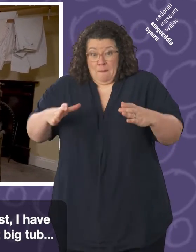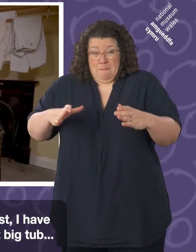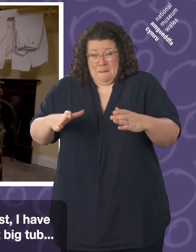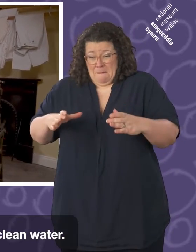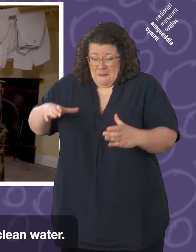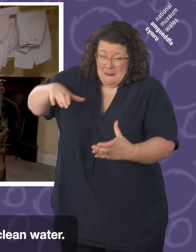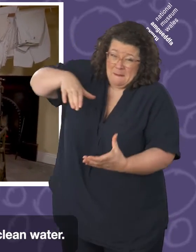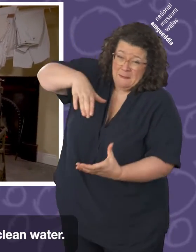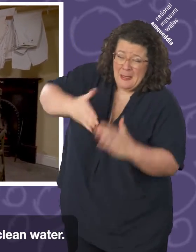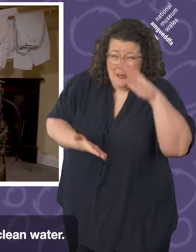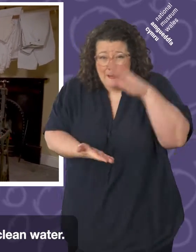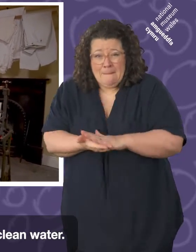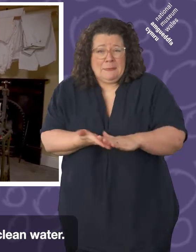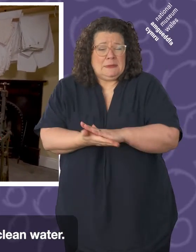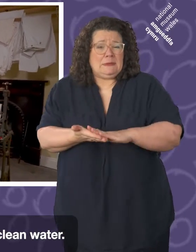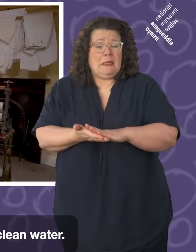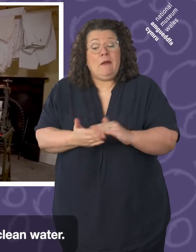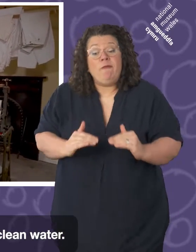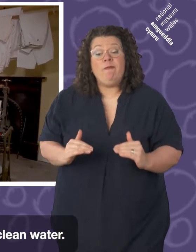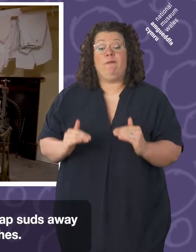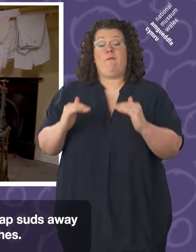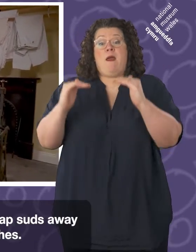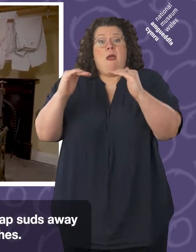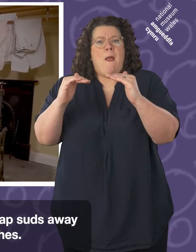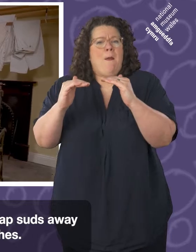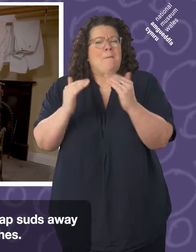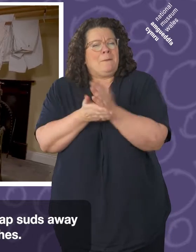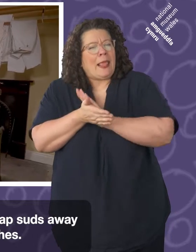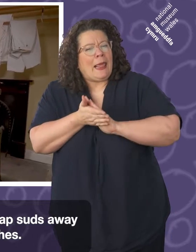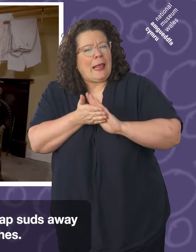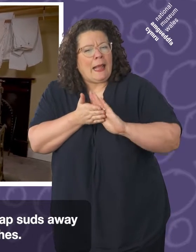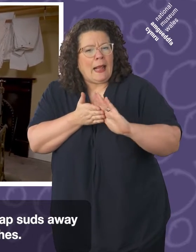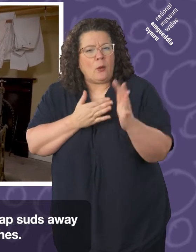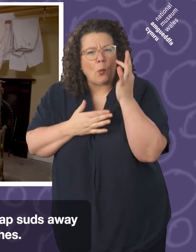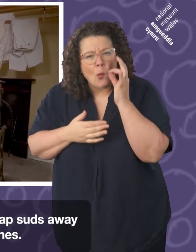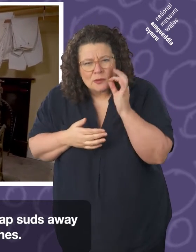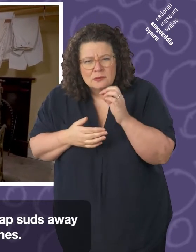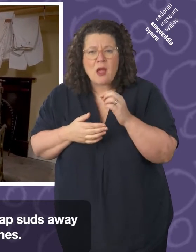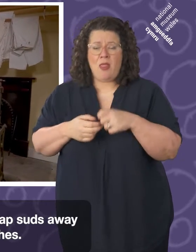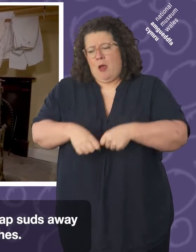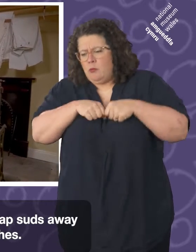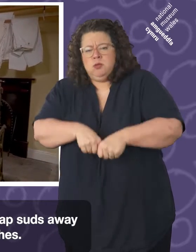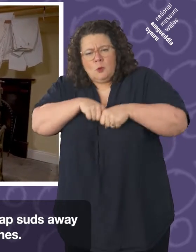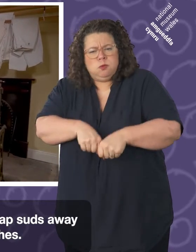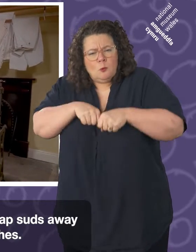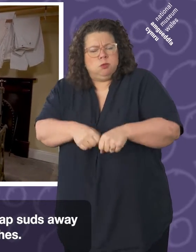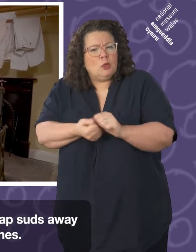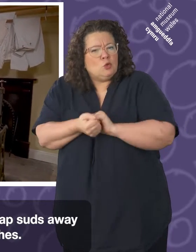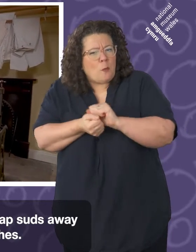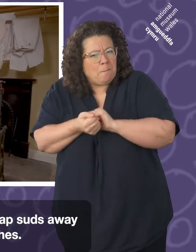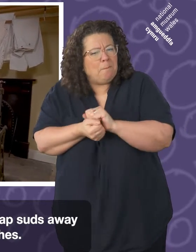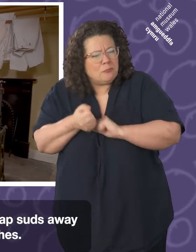great big tub and fill it with nice clean water and then pound the soap suds away from the cloths.